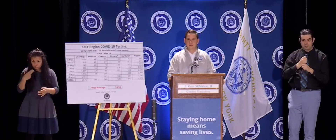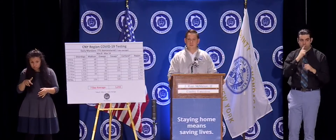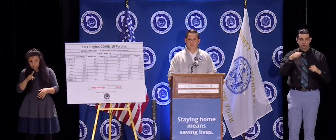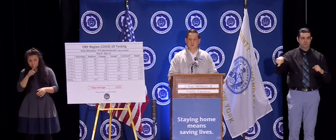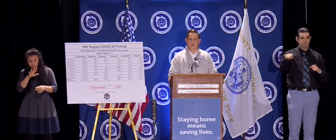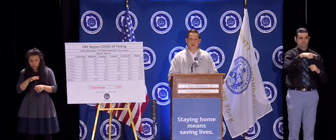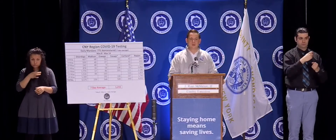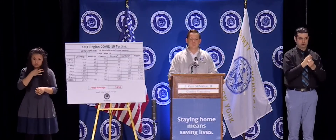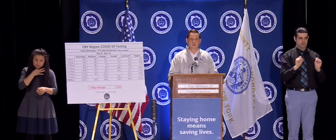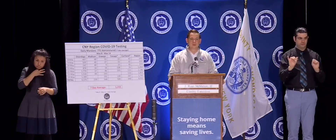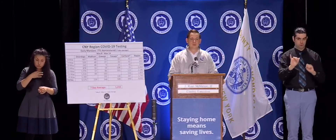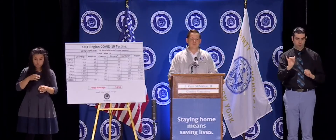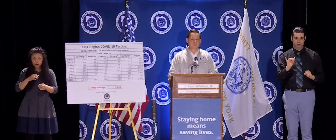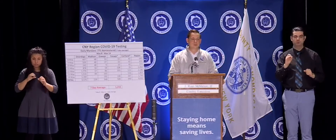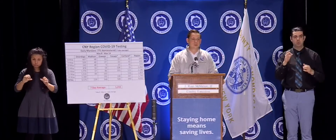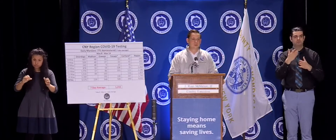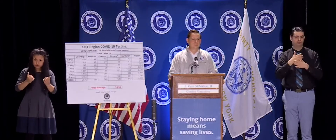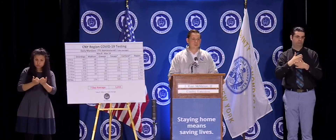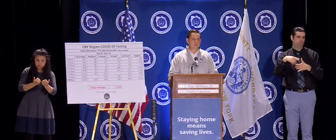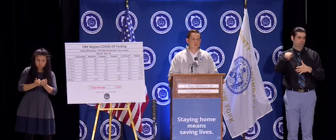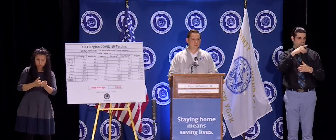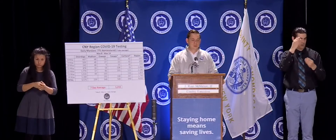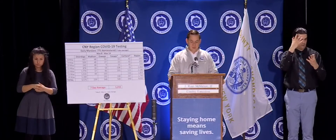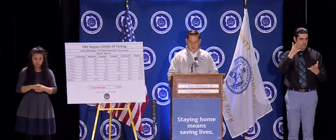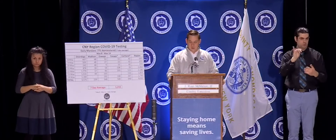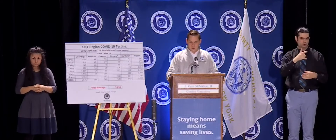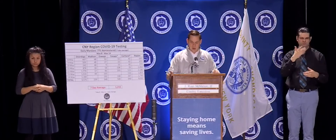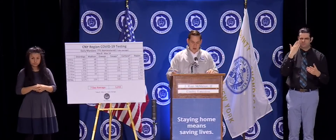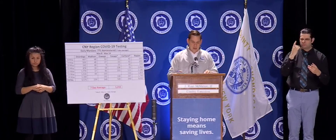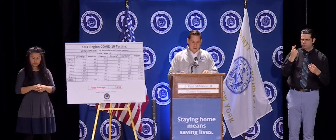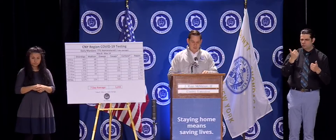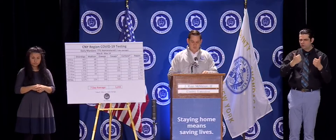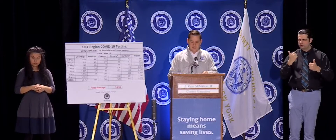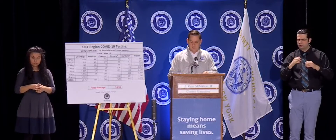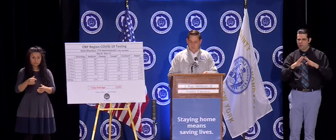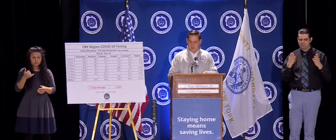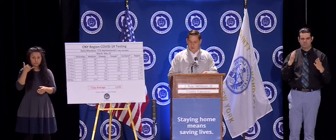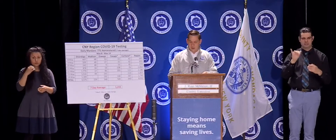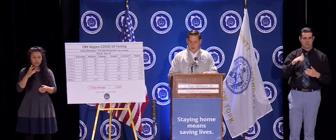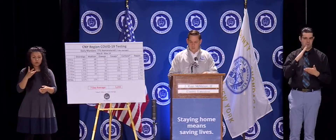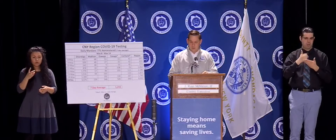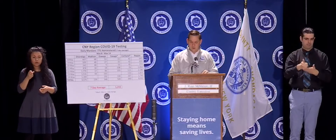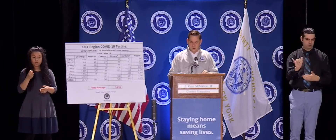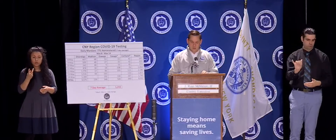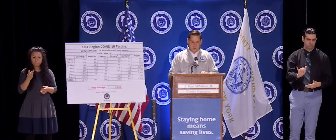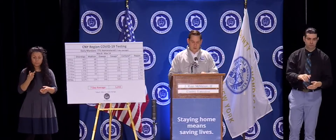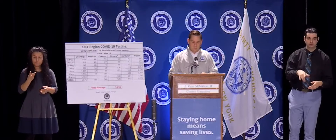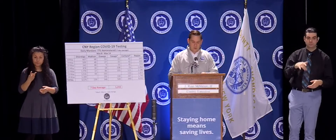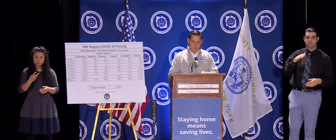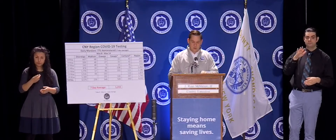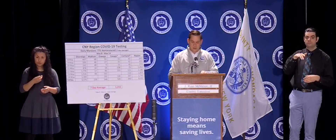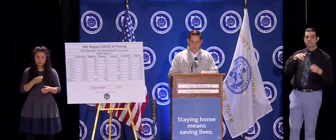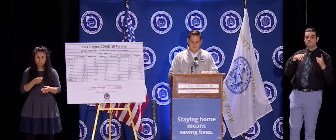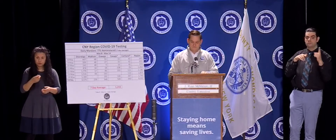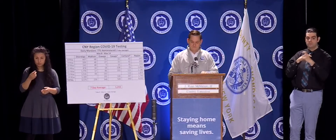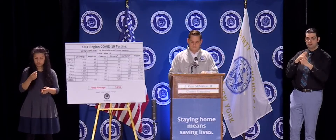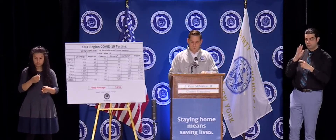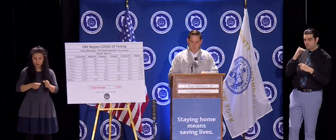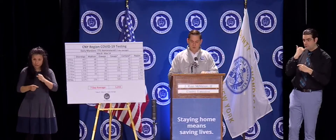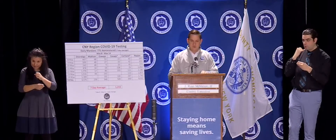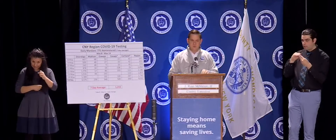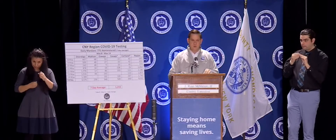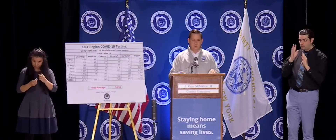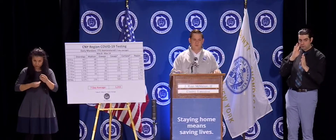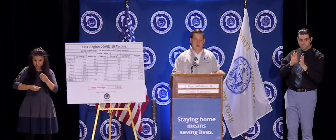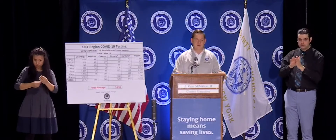it. They get it. We'll get it. Do you have a phone number that you said you were going to create? Yeah, our economic development number is going to be the number,